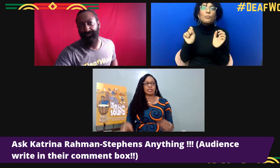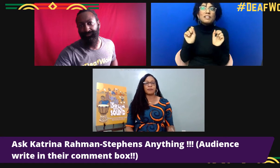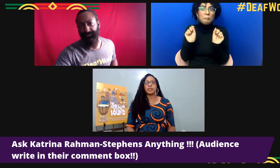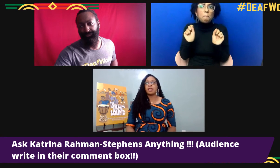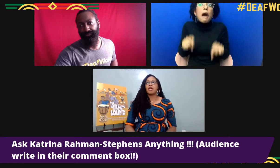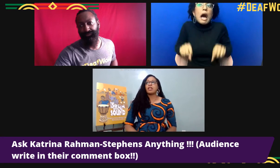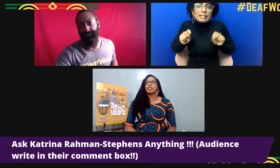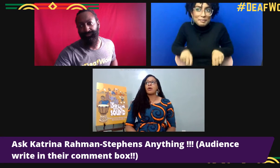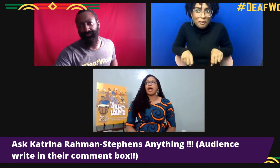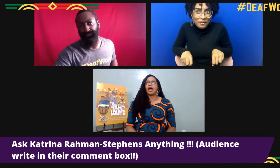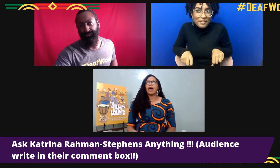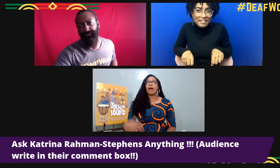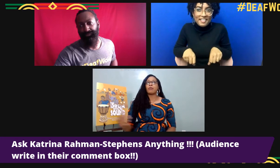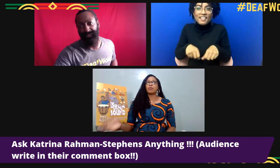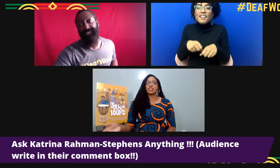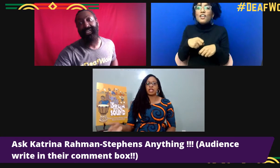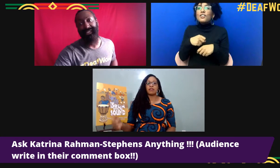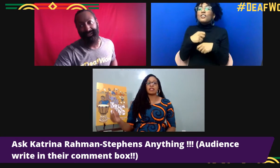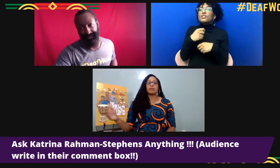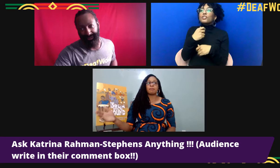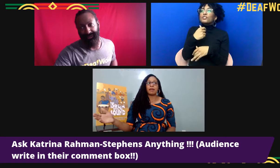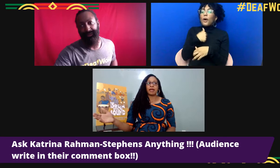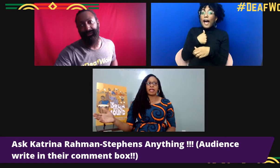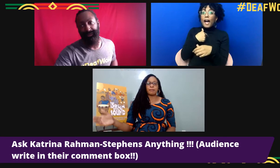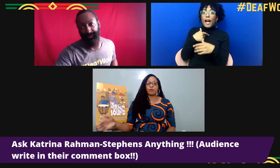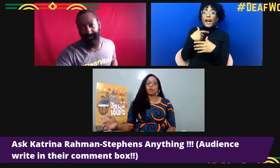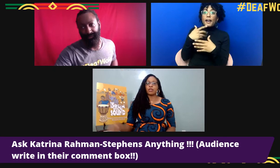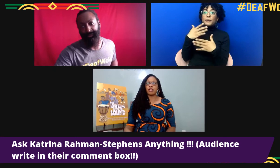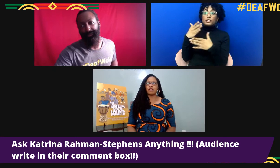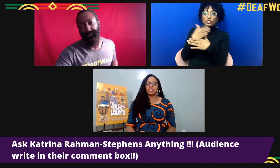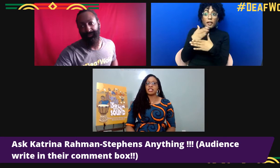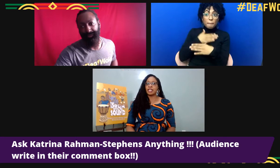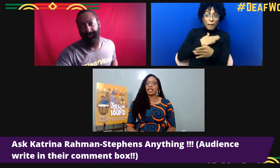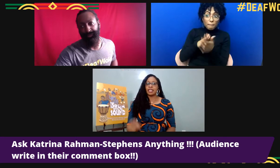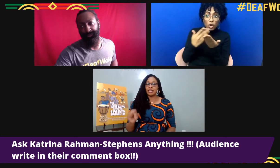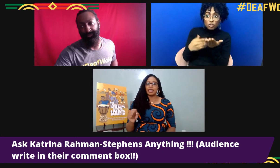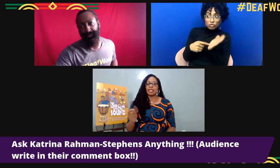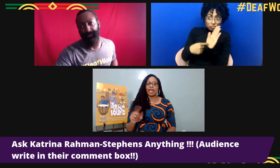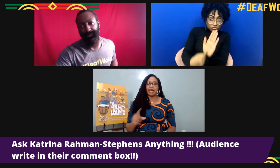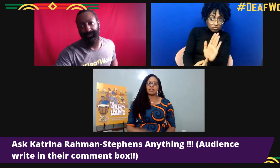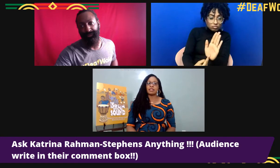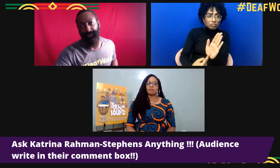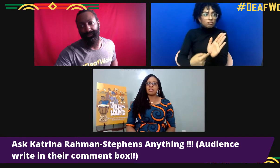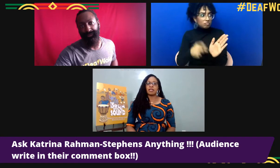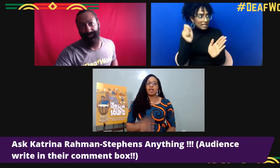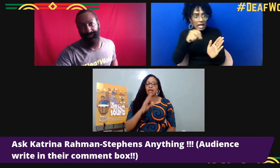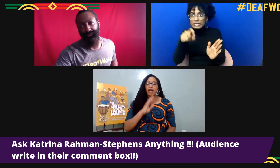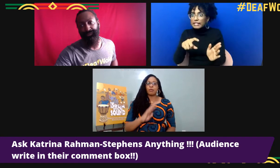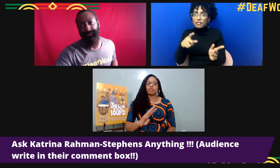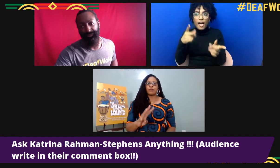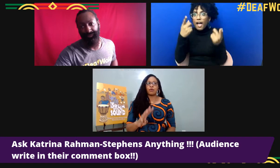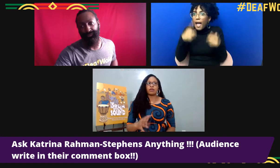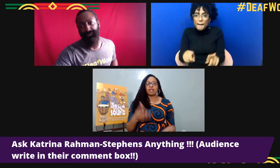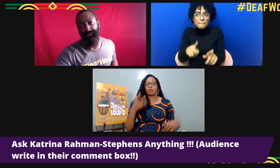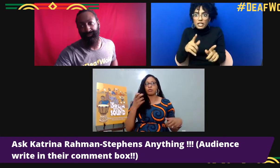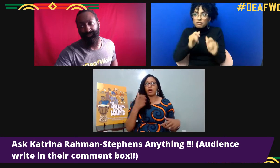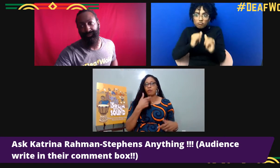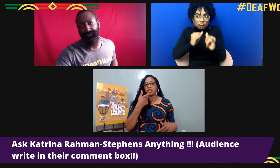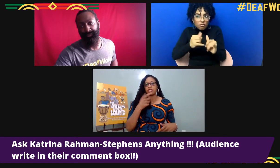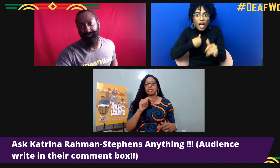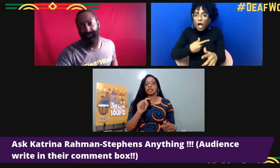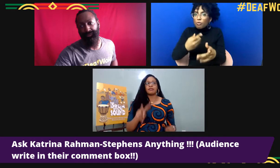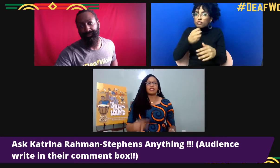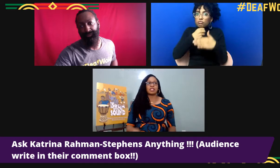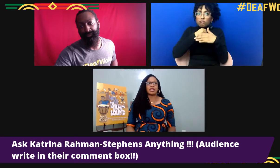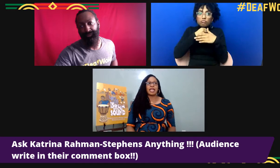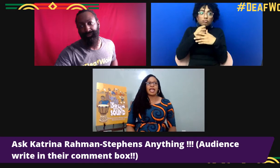a person. So I was sharing my book with her. She said, yeah, that happened to me. I was 4 and I was